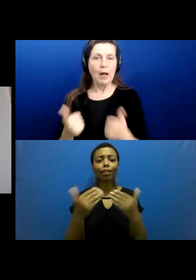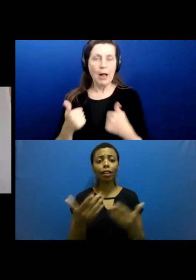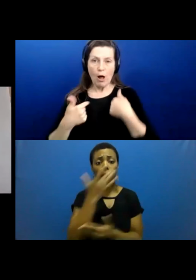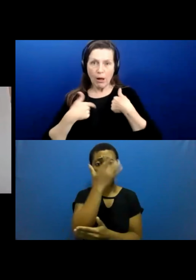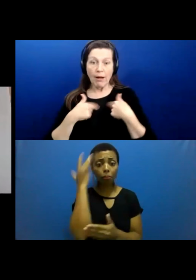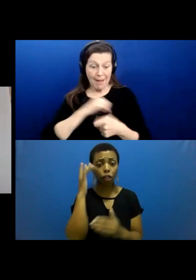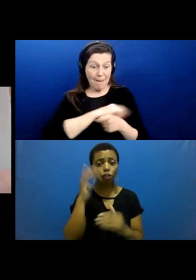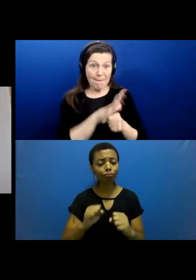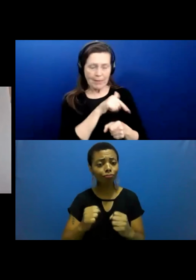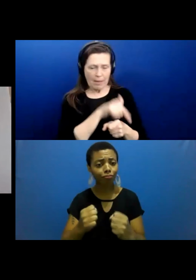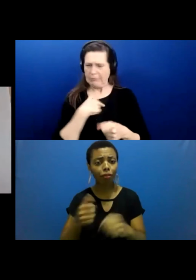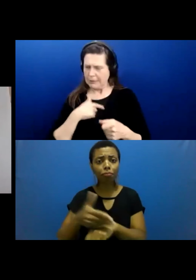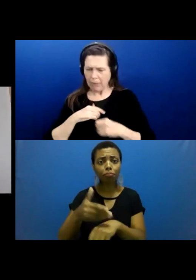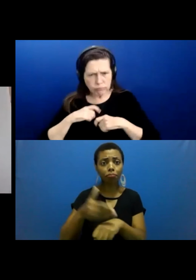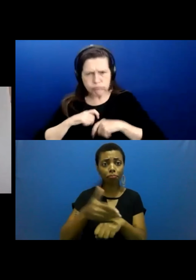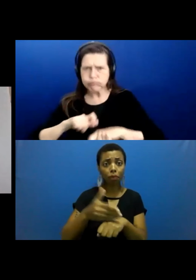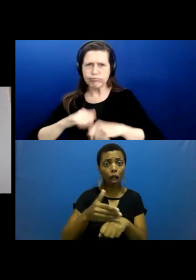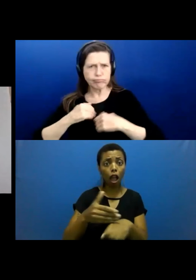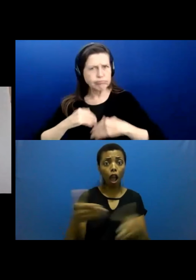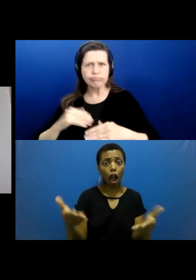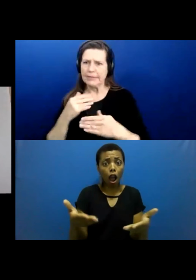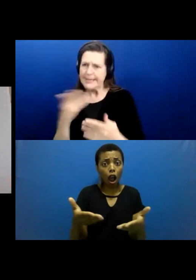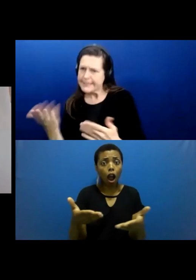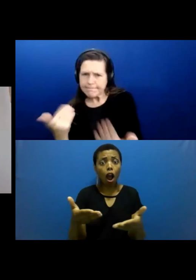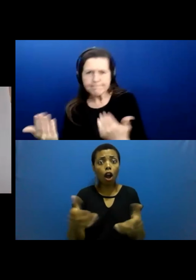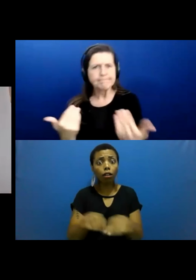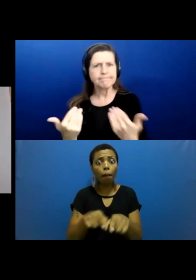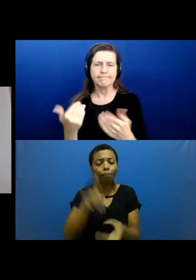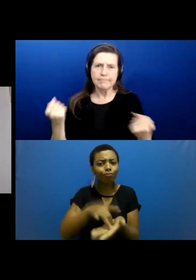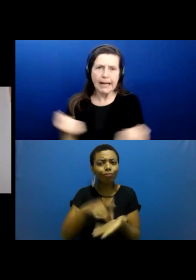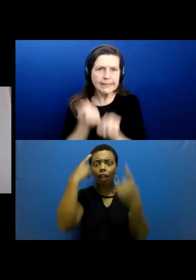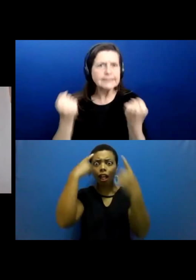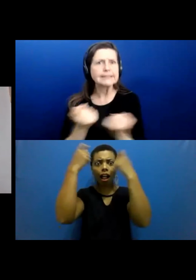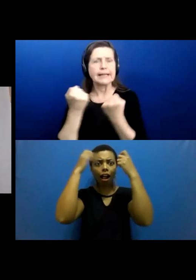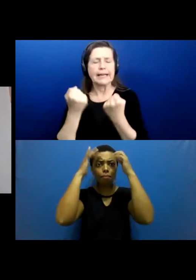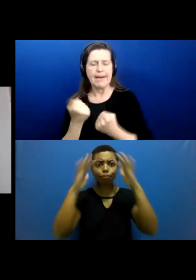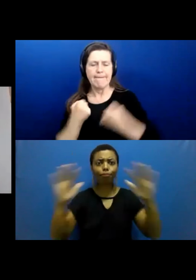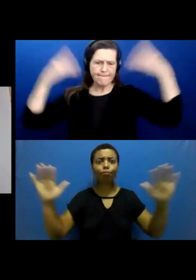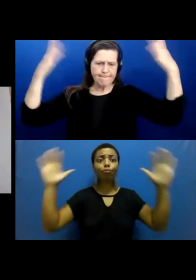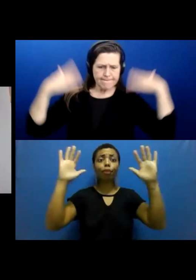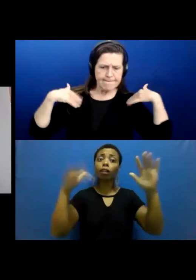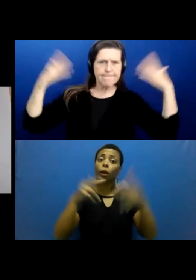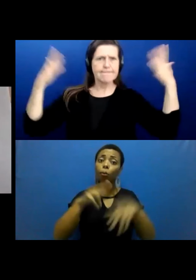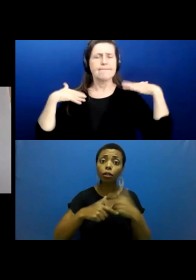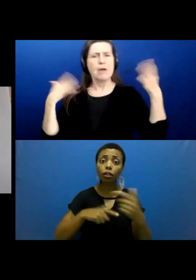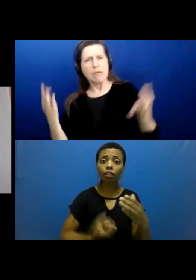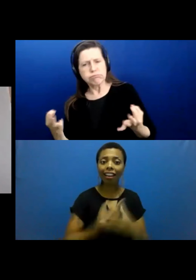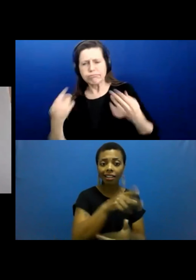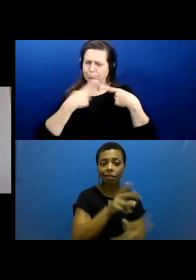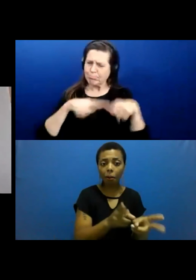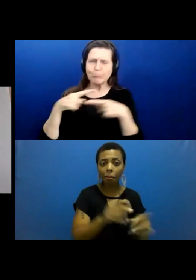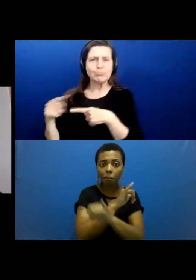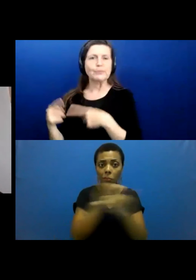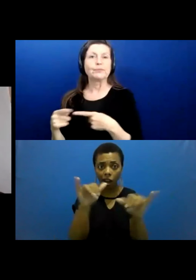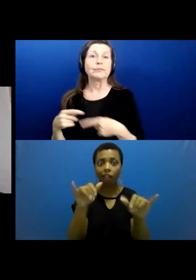active and engaged and really creative. This includes the manifesto, which was developed by the